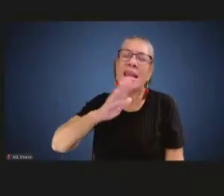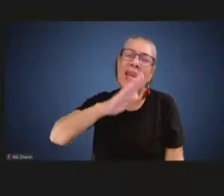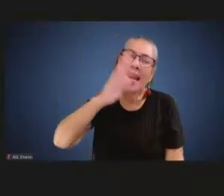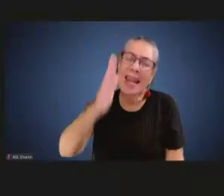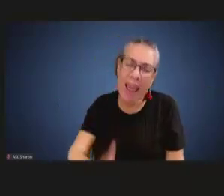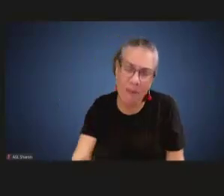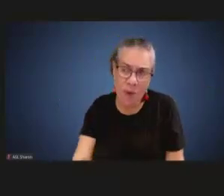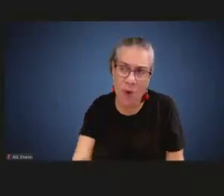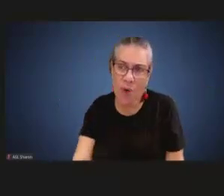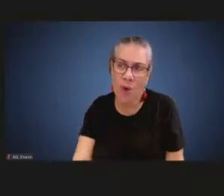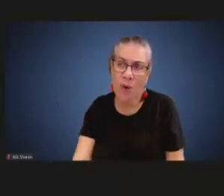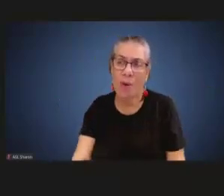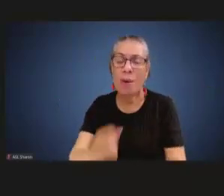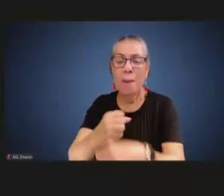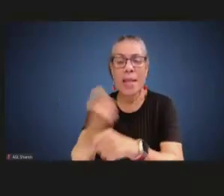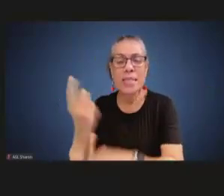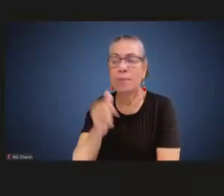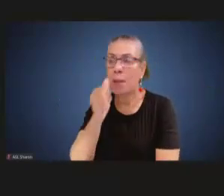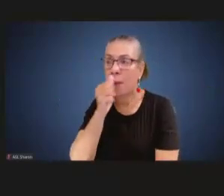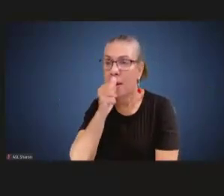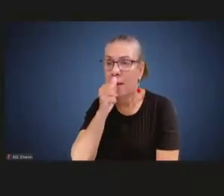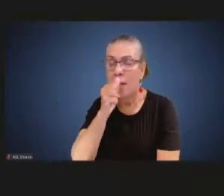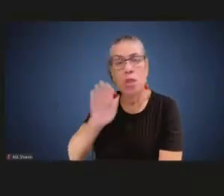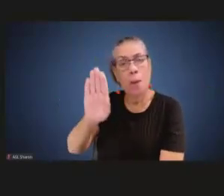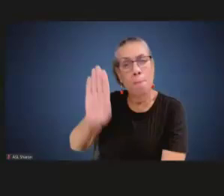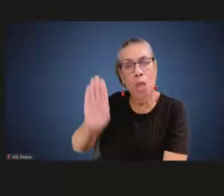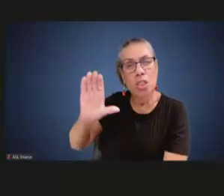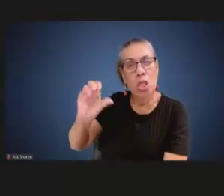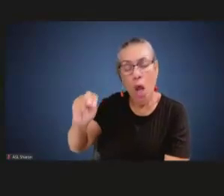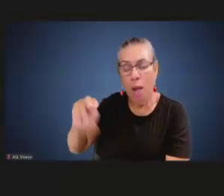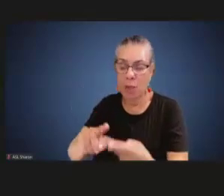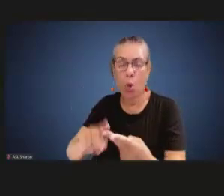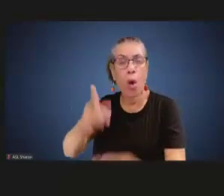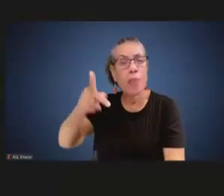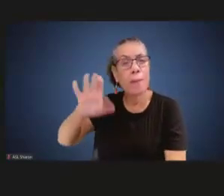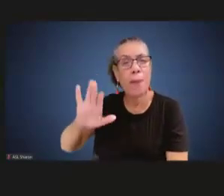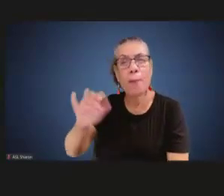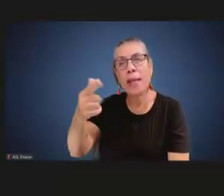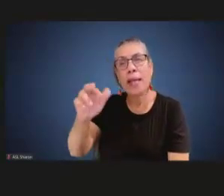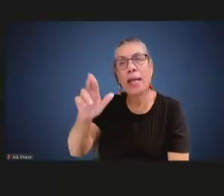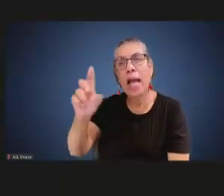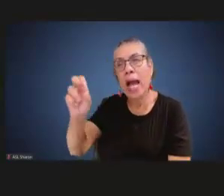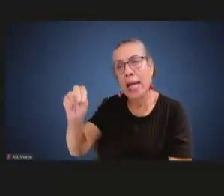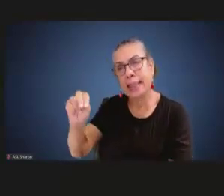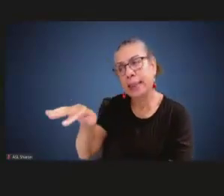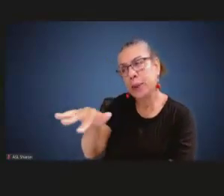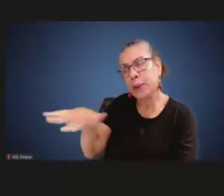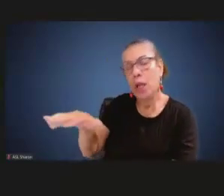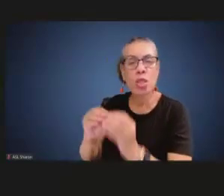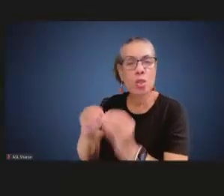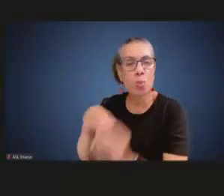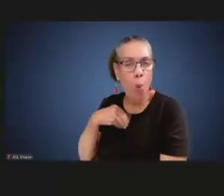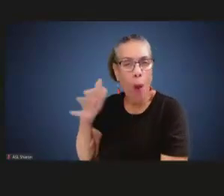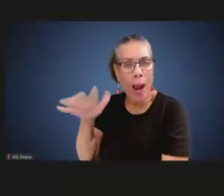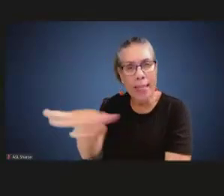privatize the Boston Common or the Public Garden. Yet these are whiter, more affluent